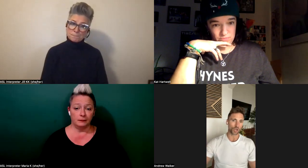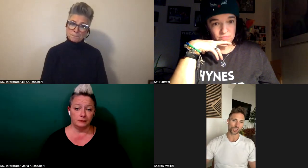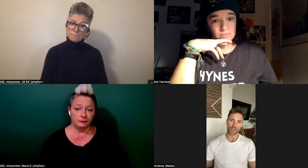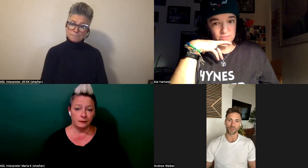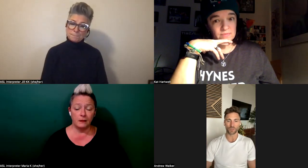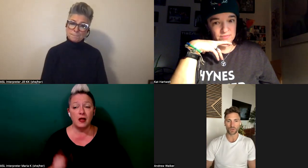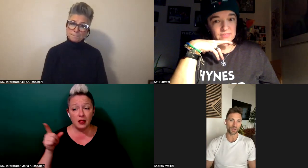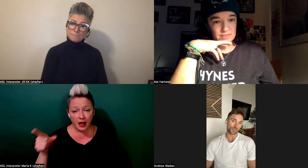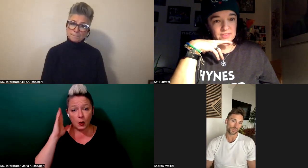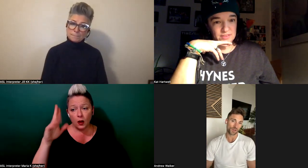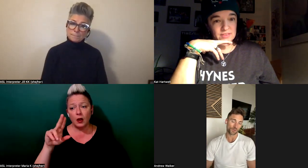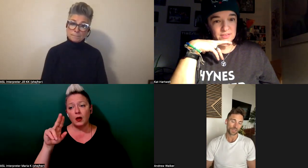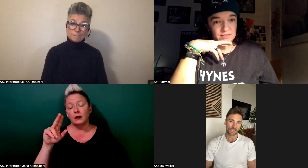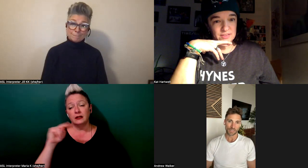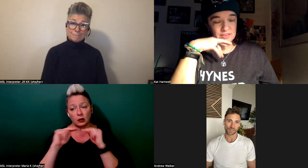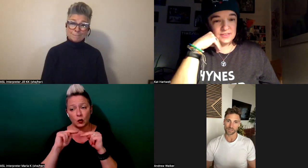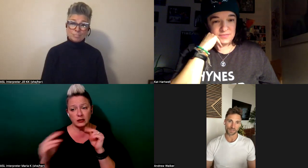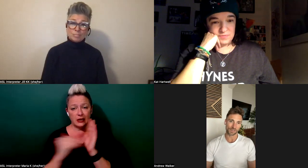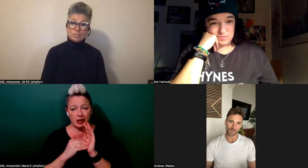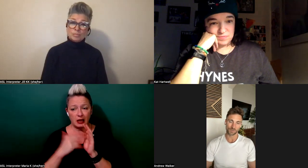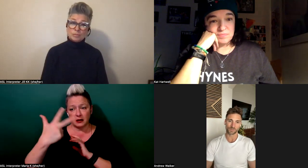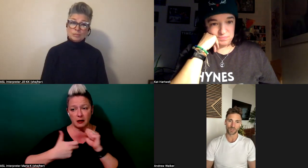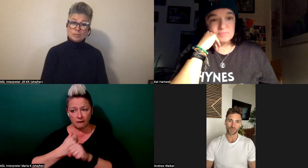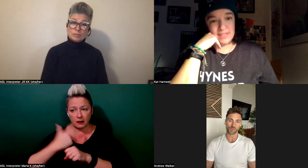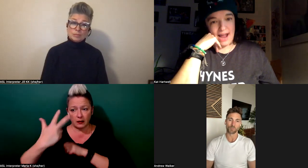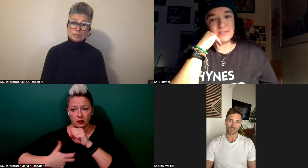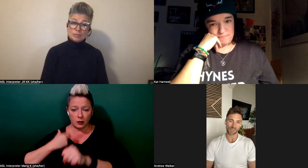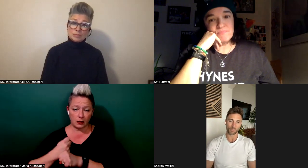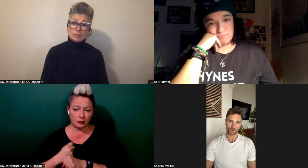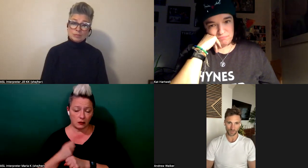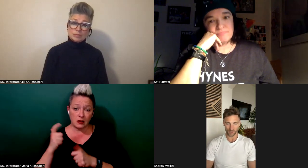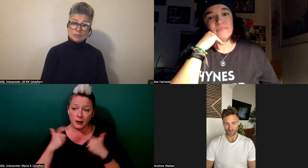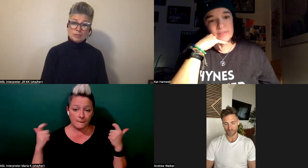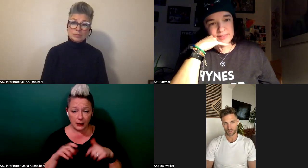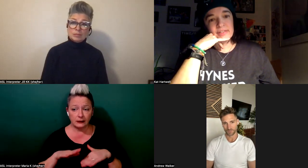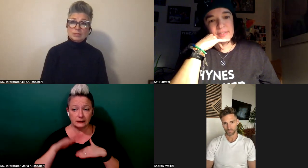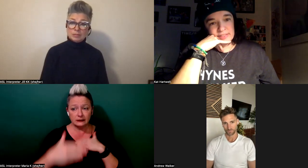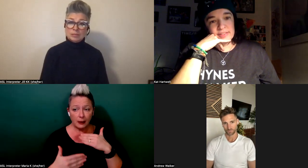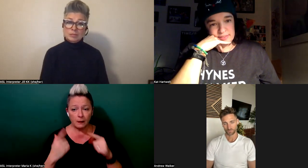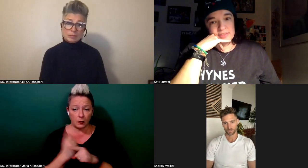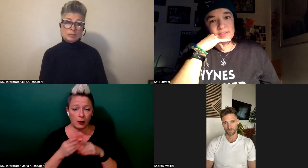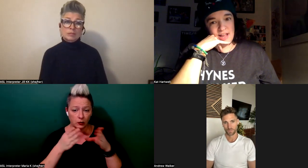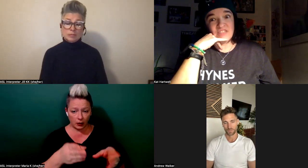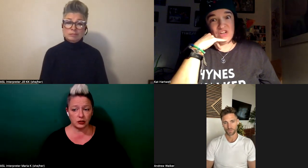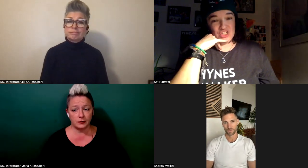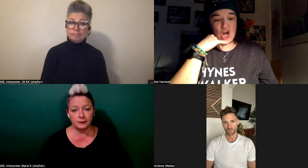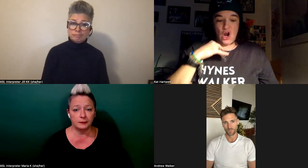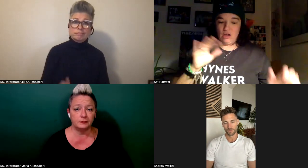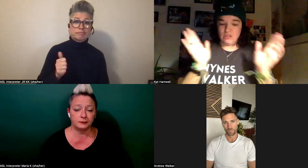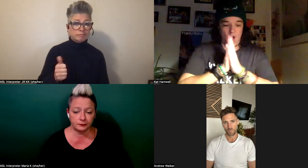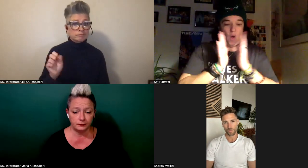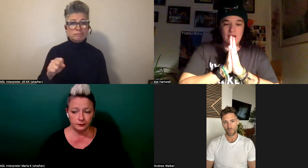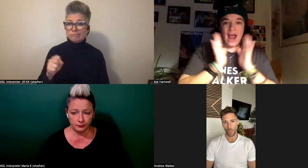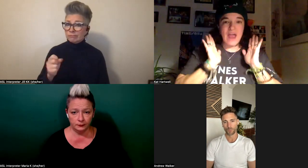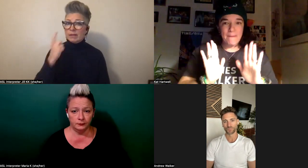be renegotiating every 3 years, so this is, you know, this was a big step in the right direction. Yeah, for